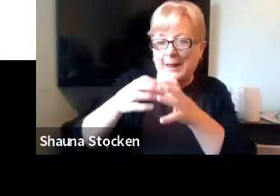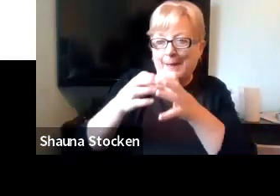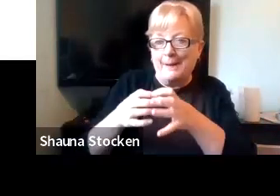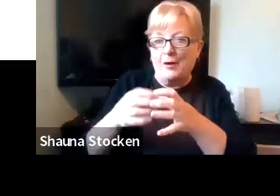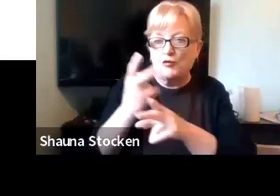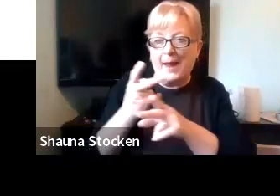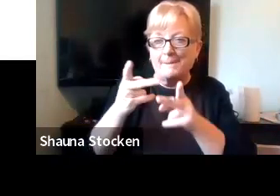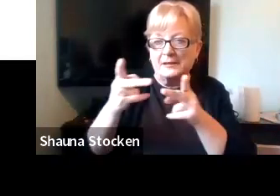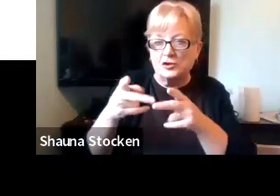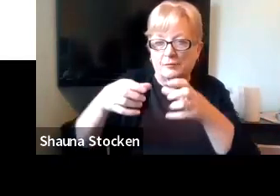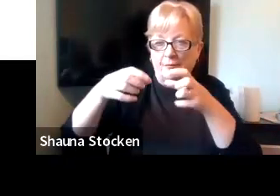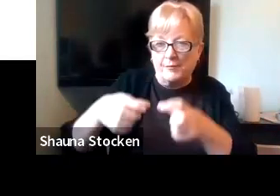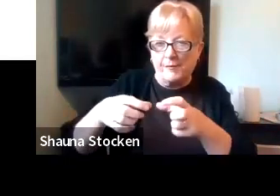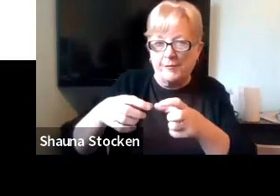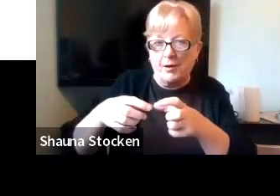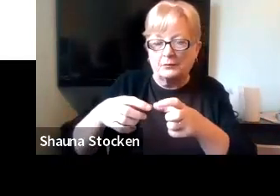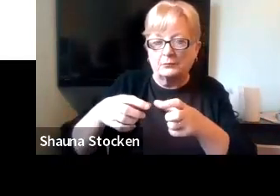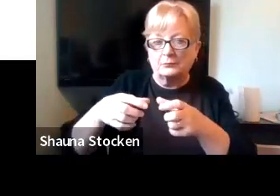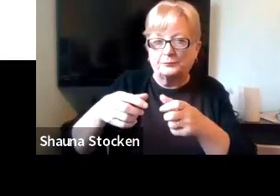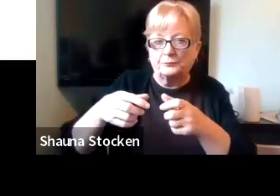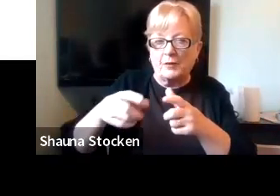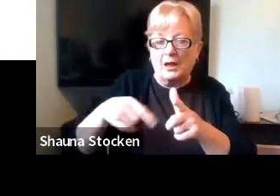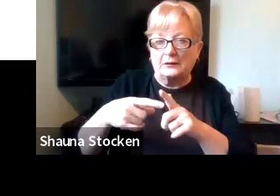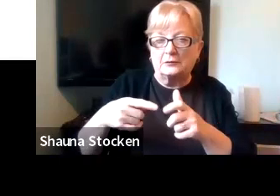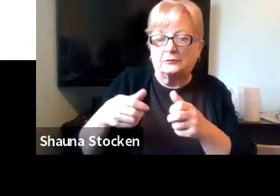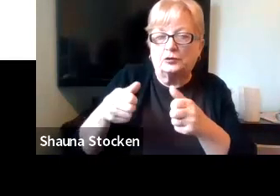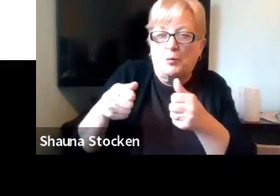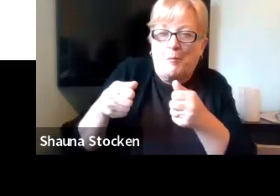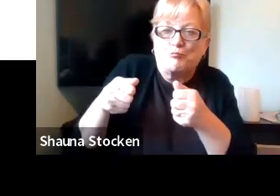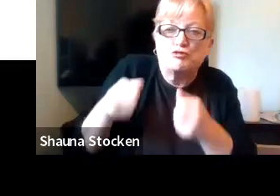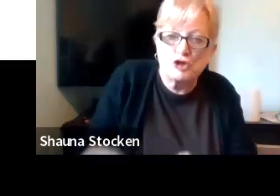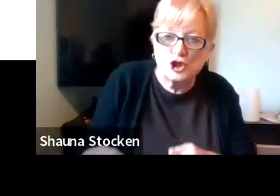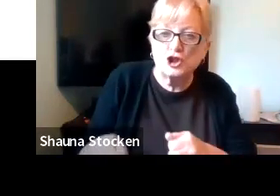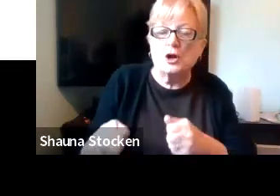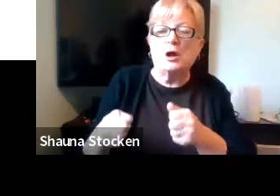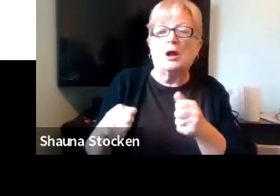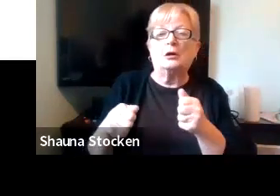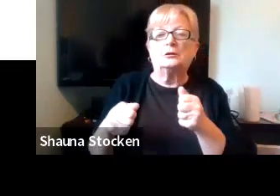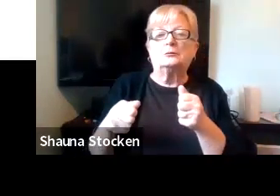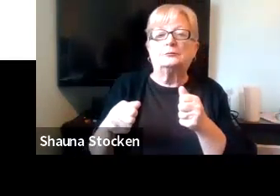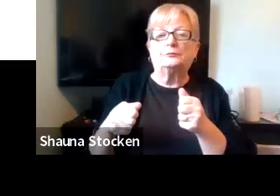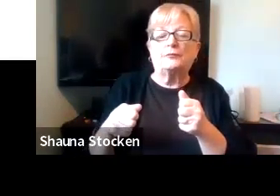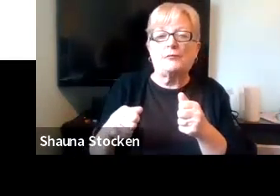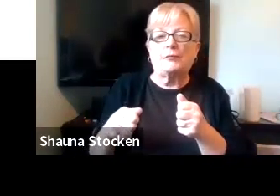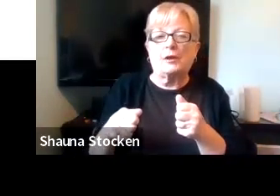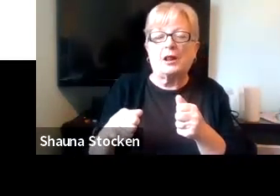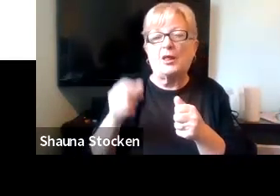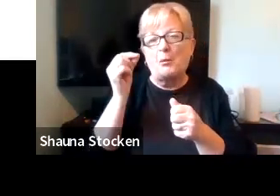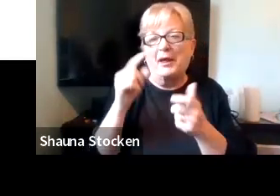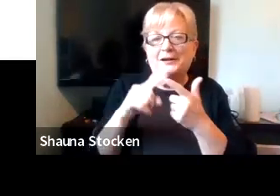positioned, and you do have to have a little bit of upper body strength to do this. I think I got it a little off